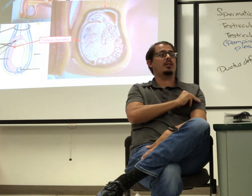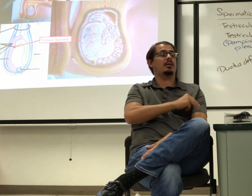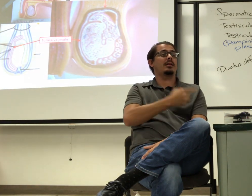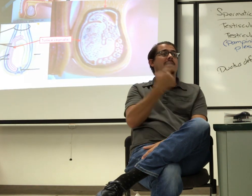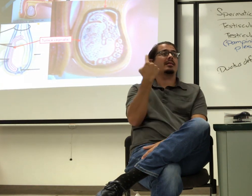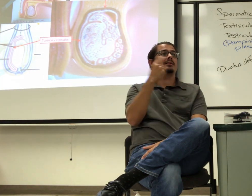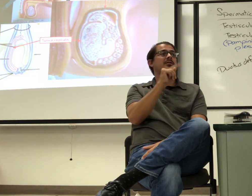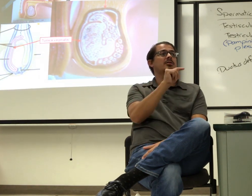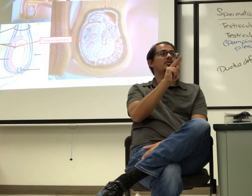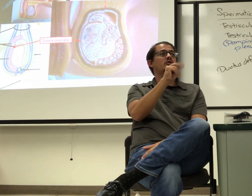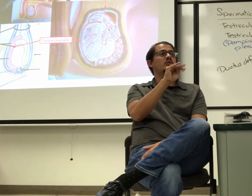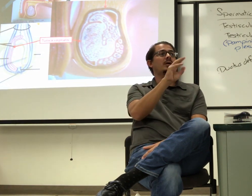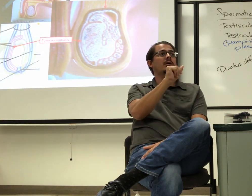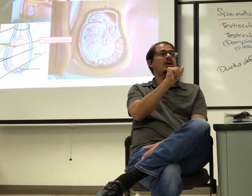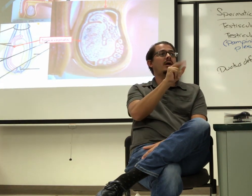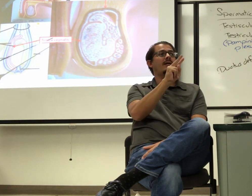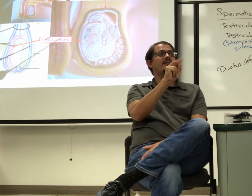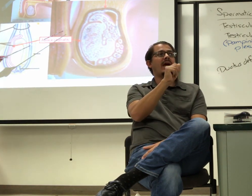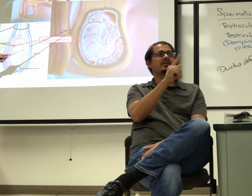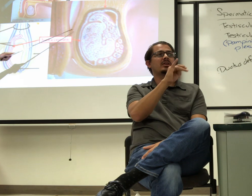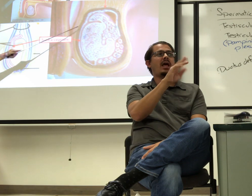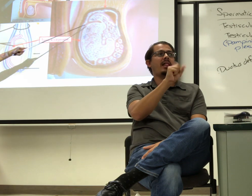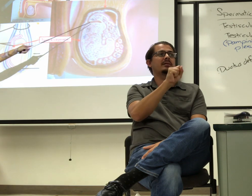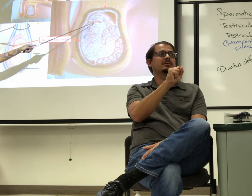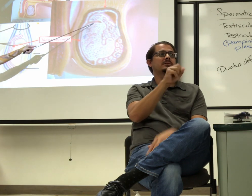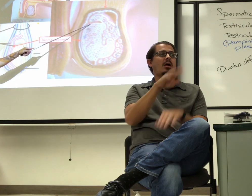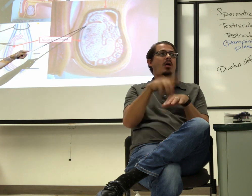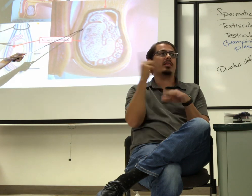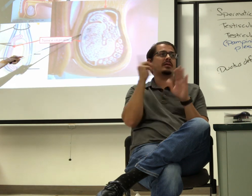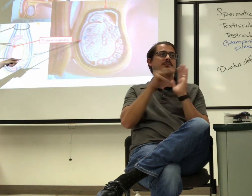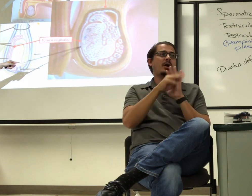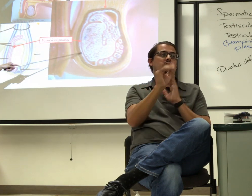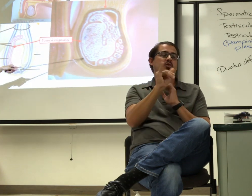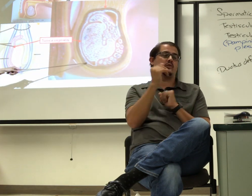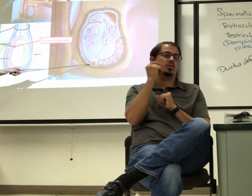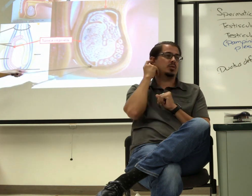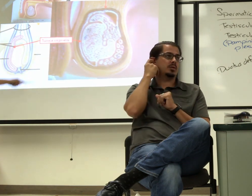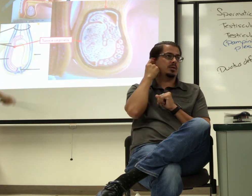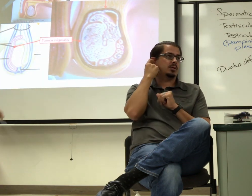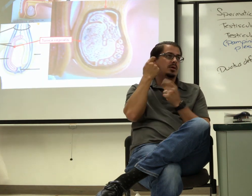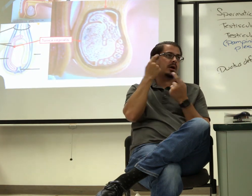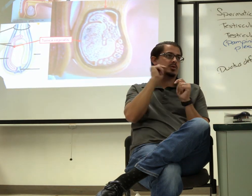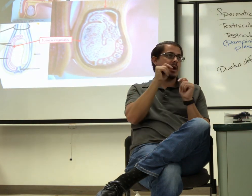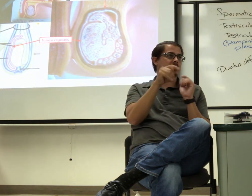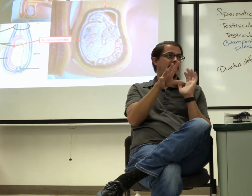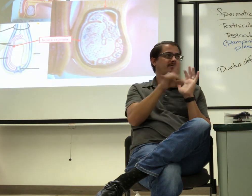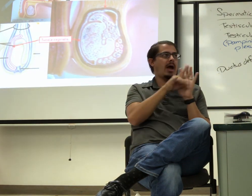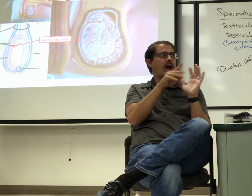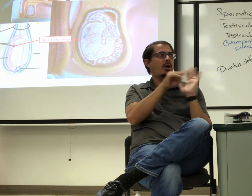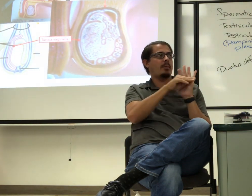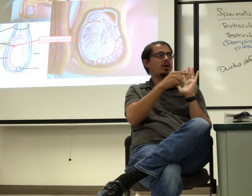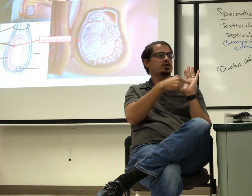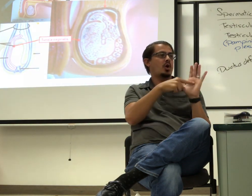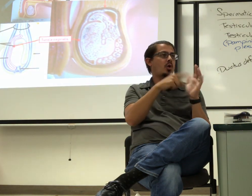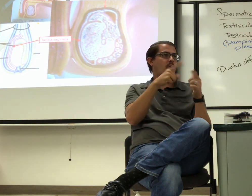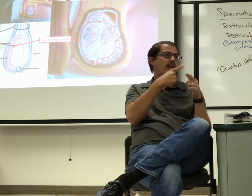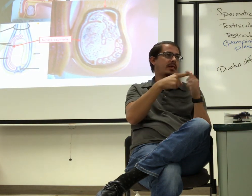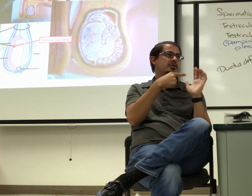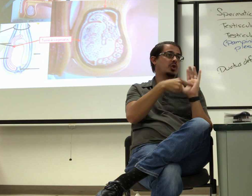this tunica vaginalis is also shown on this model here. So I just tried to like find what our models show, and I'm trying to show you in the